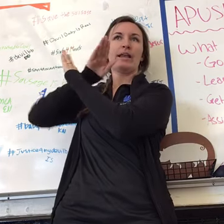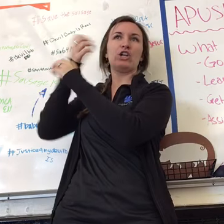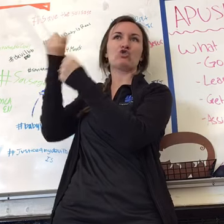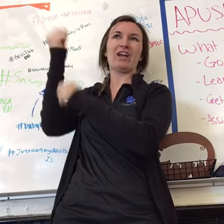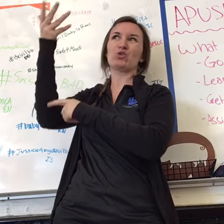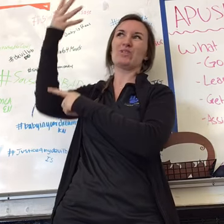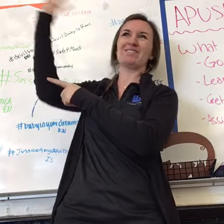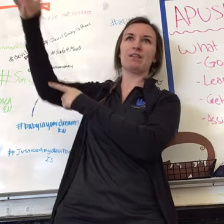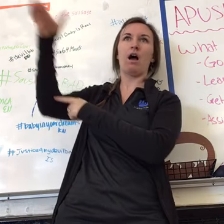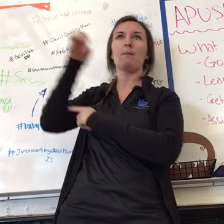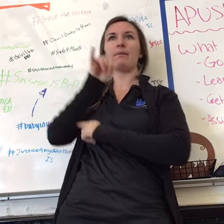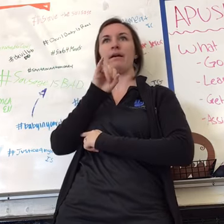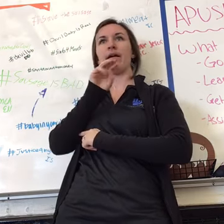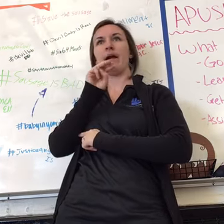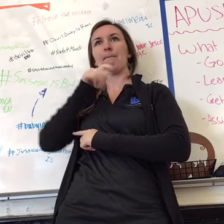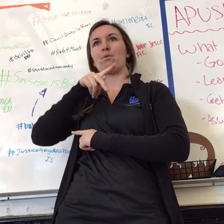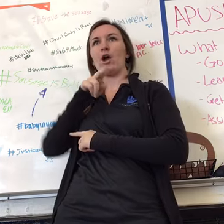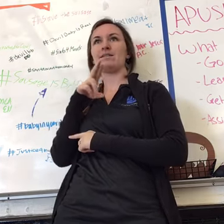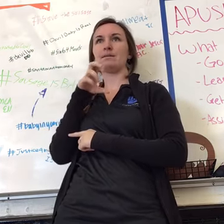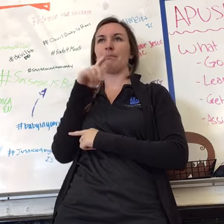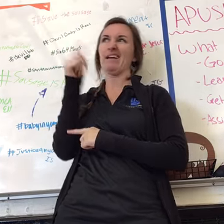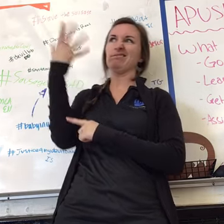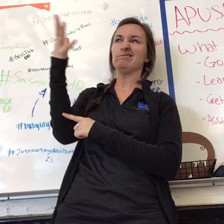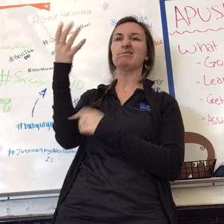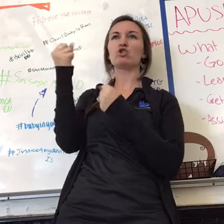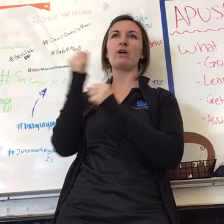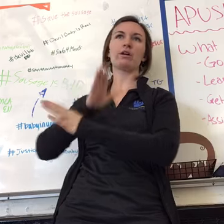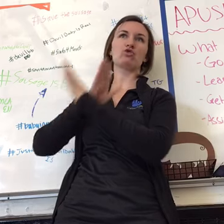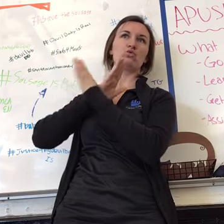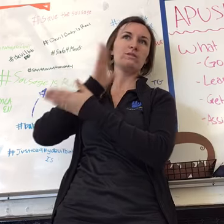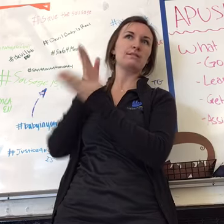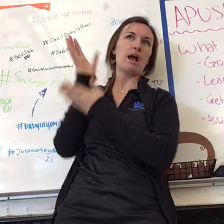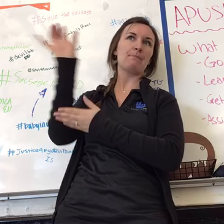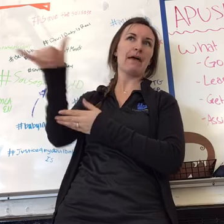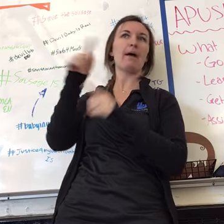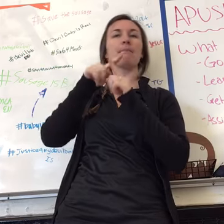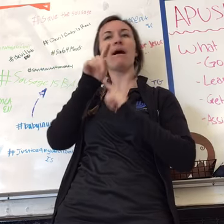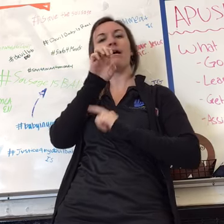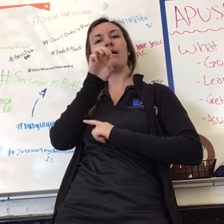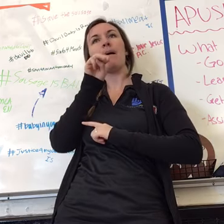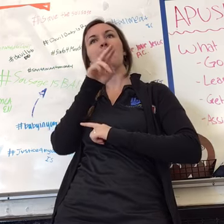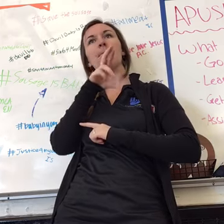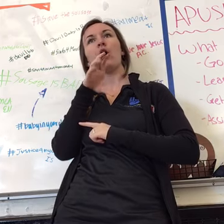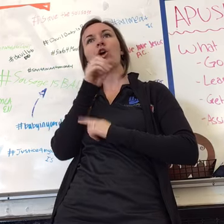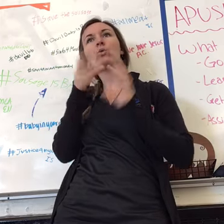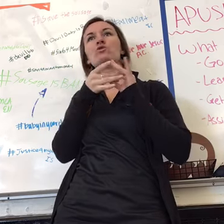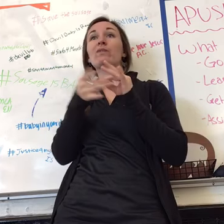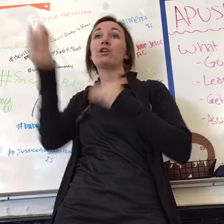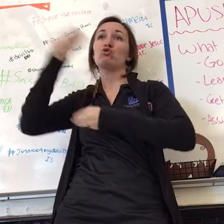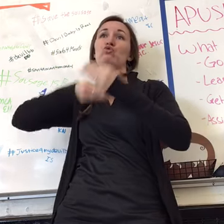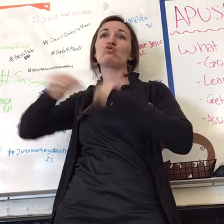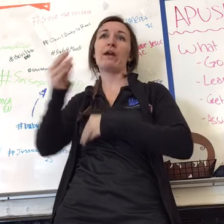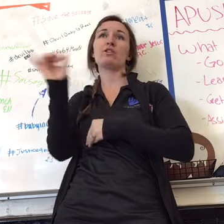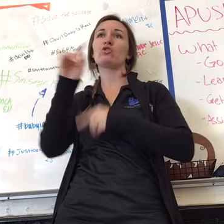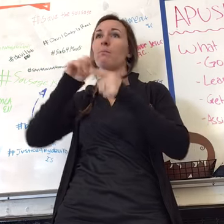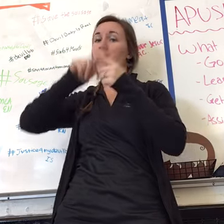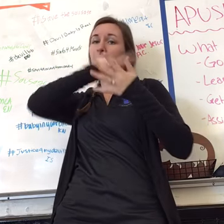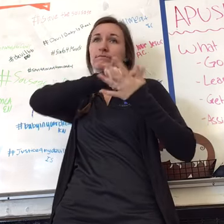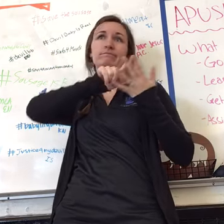Act is going to be the actual start of the embargoes. Okay? But all of these are causes. The Native American cause,